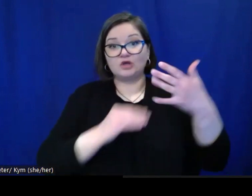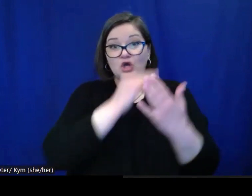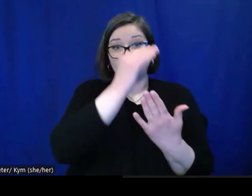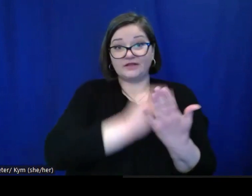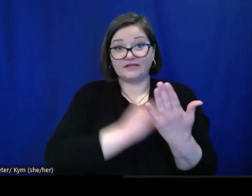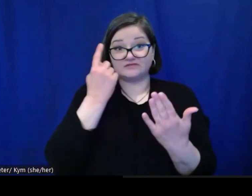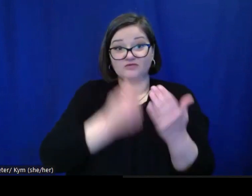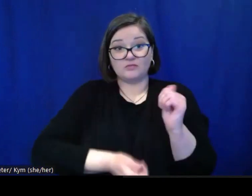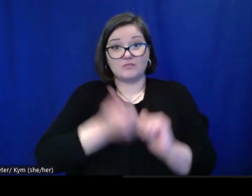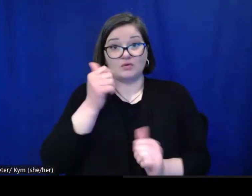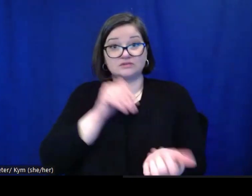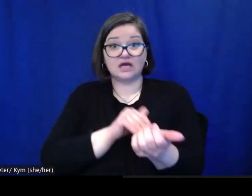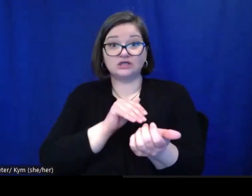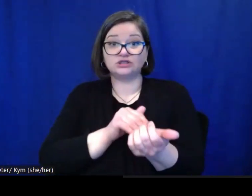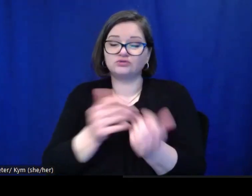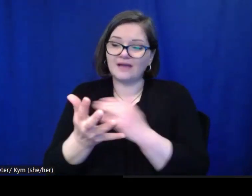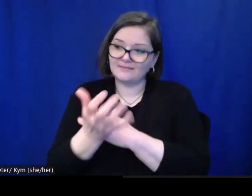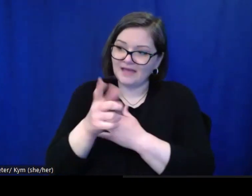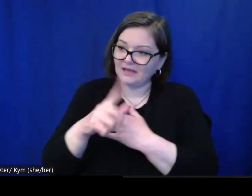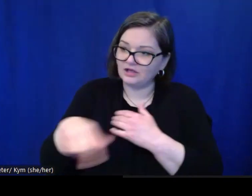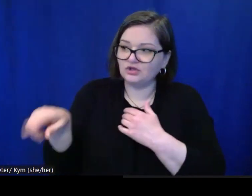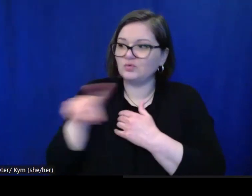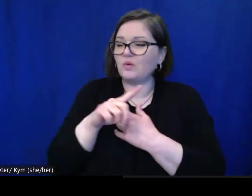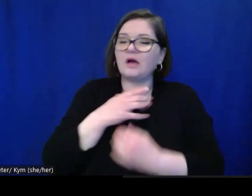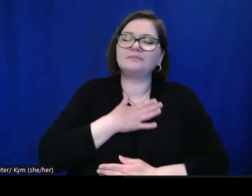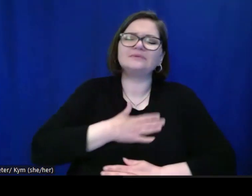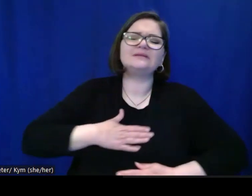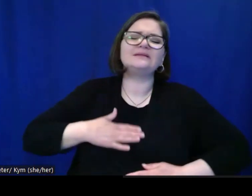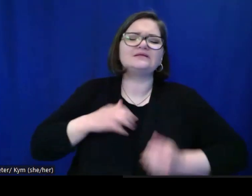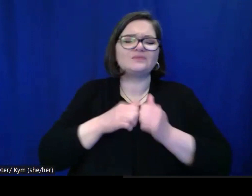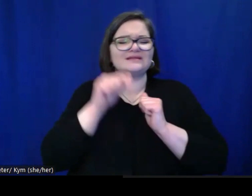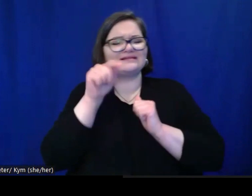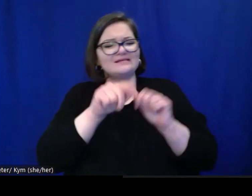but I will beg of you in this population to please,